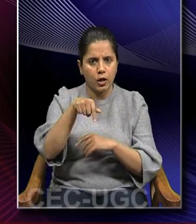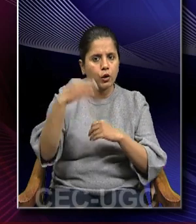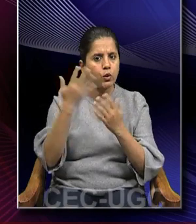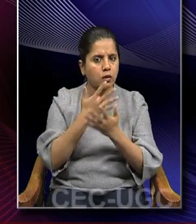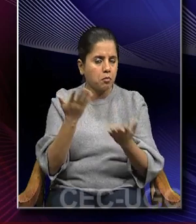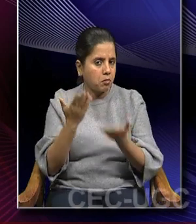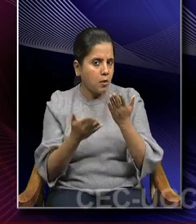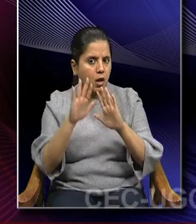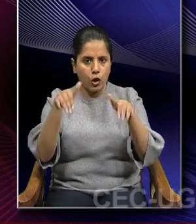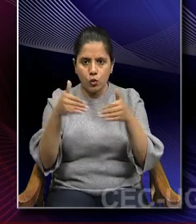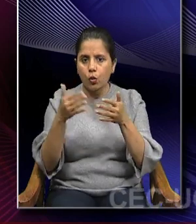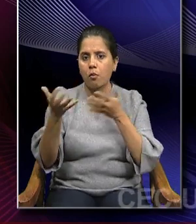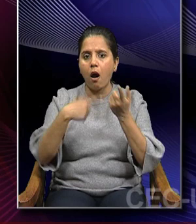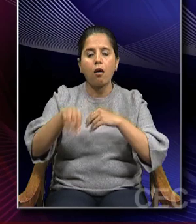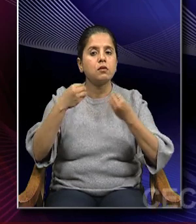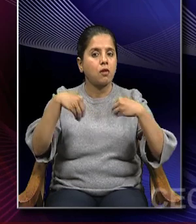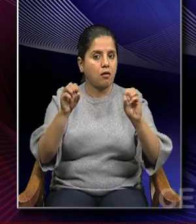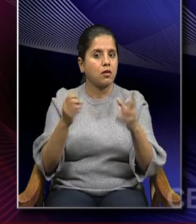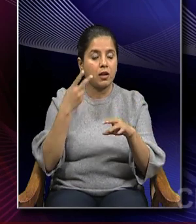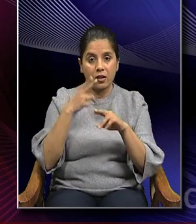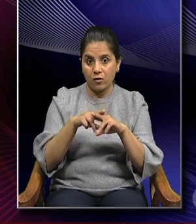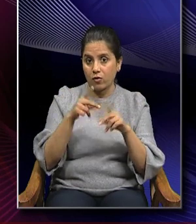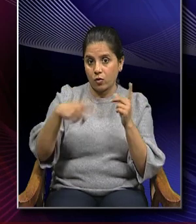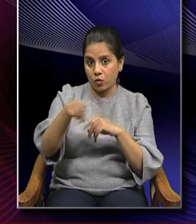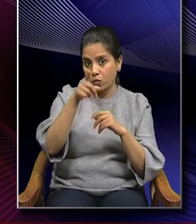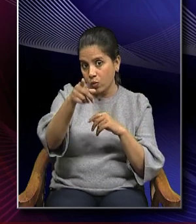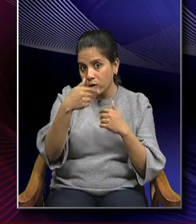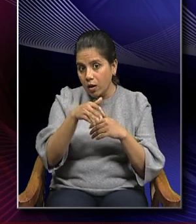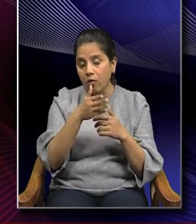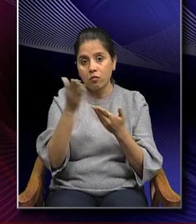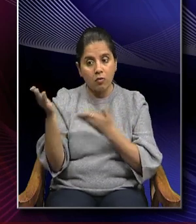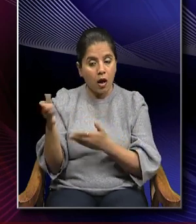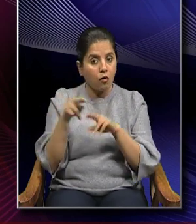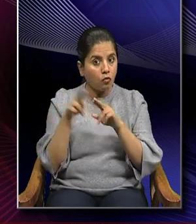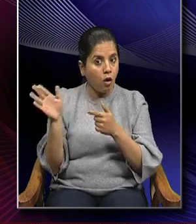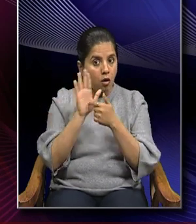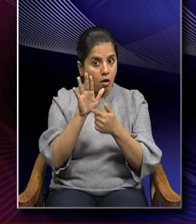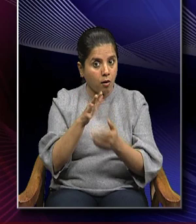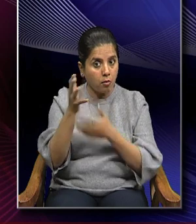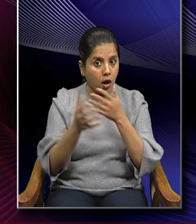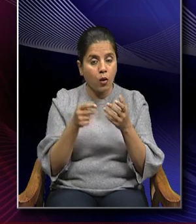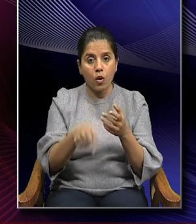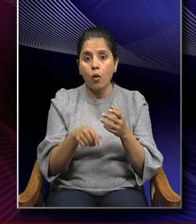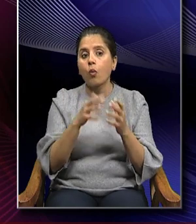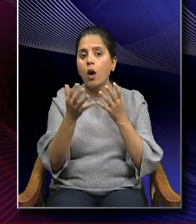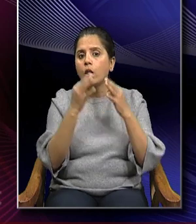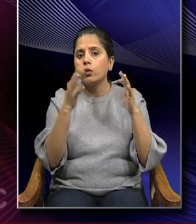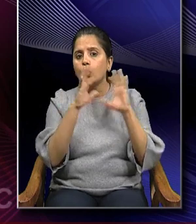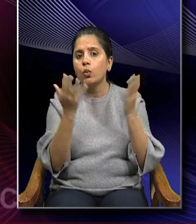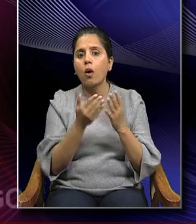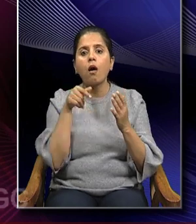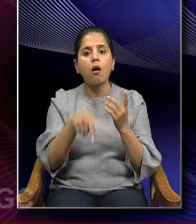products may be introduced in the market, and if you are going to introduce a completely new to the world products, what are the